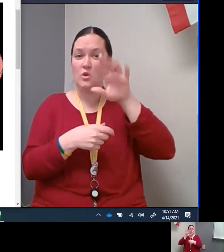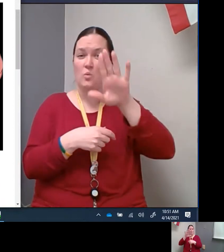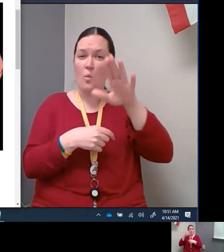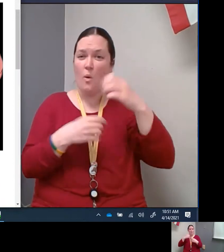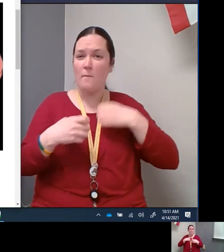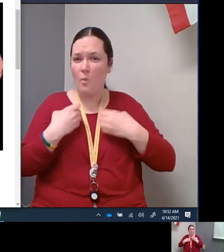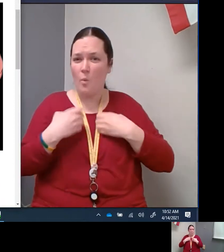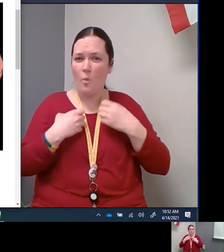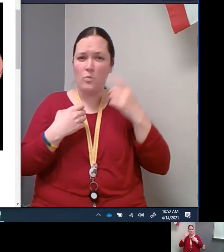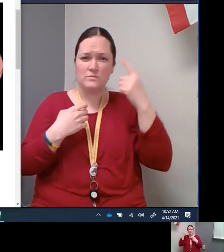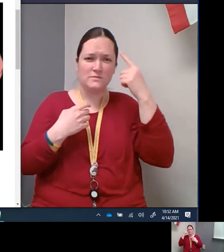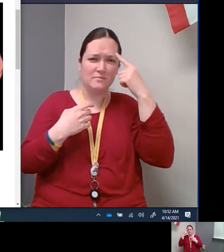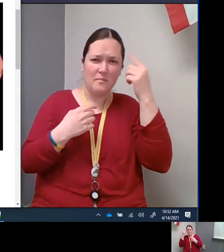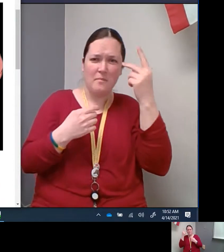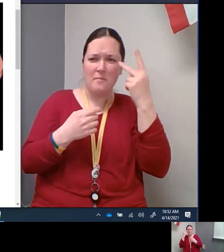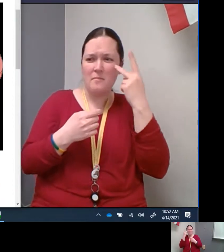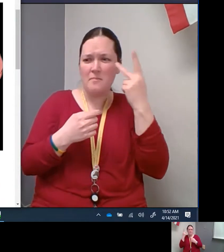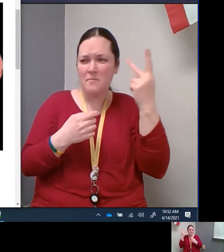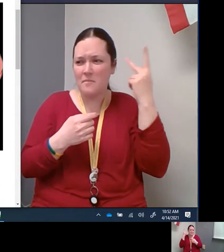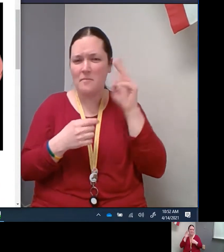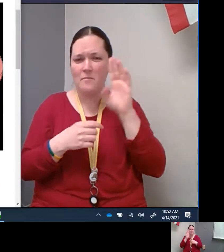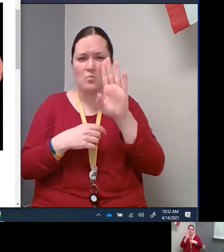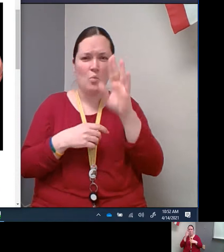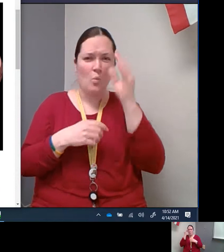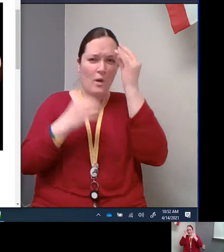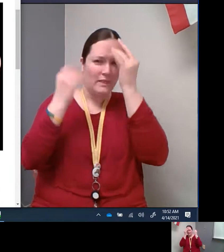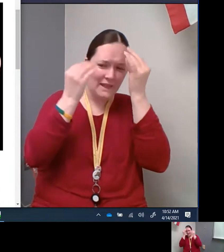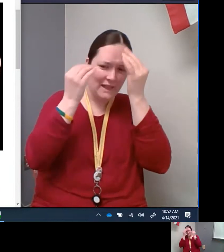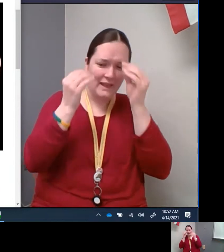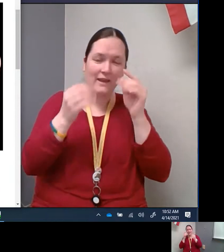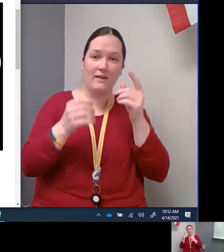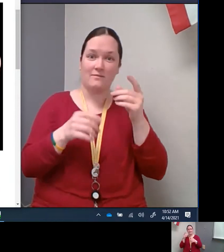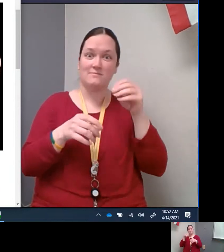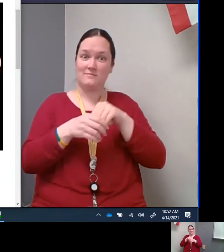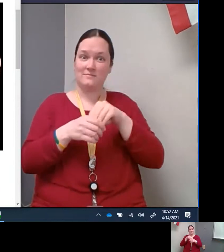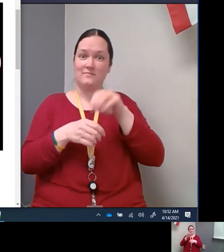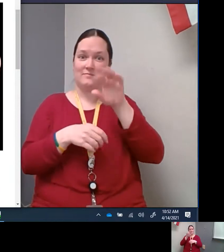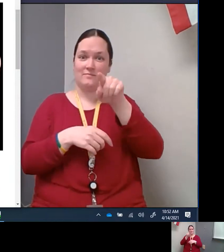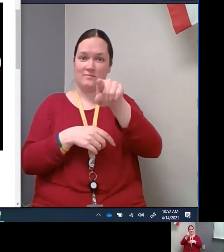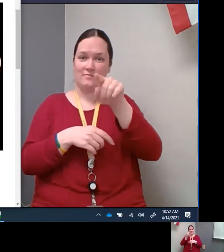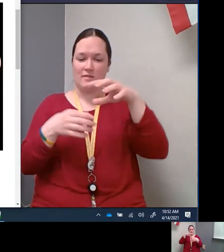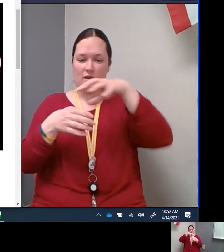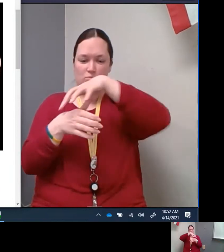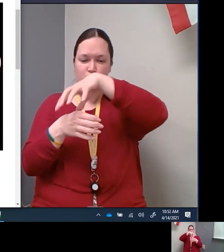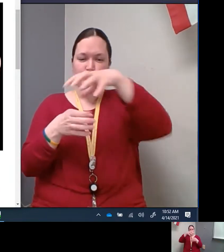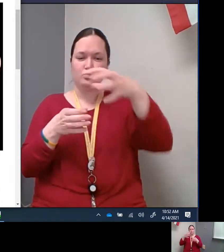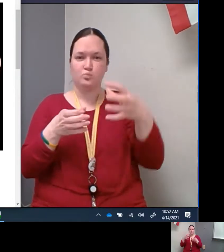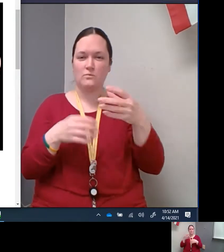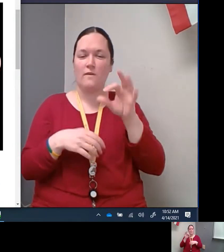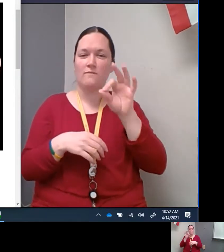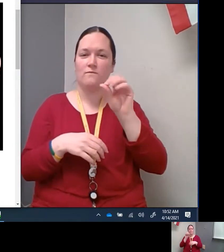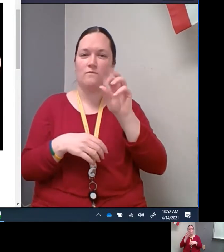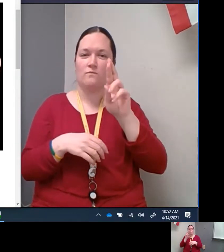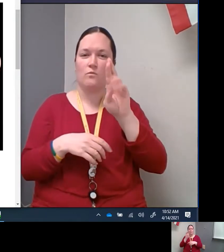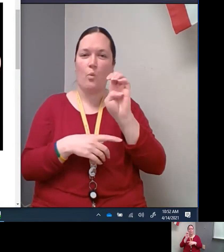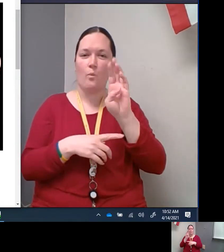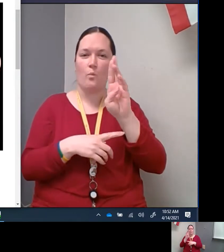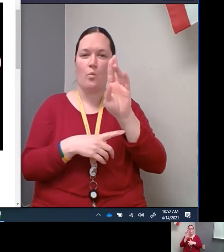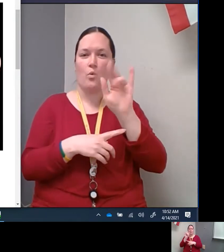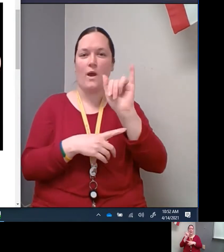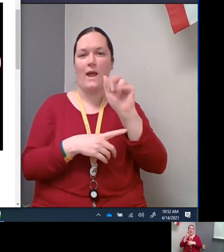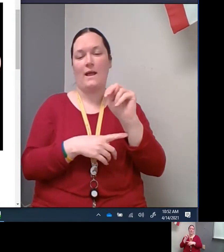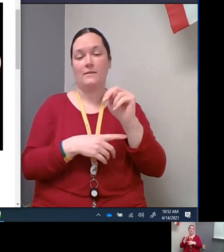and memories and all of that thinking we generally attribute to the brain is going to be in the forebrain. And so let's get to the actual anatomy. And so there are